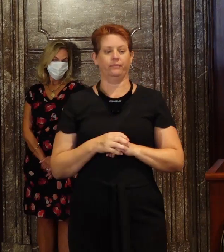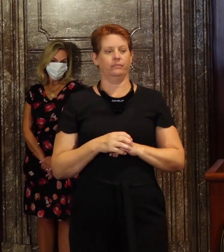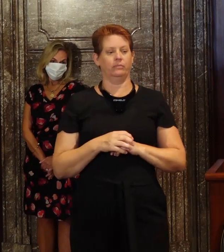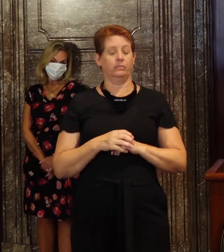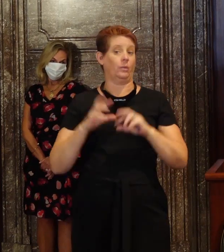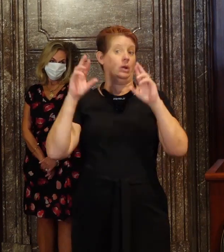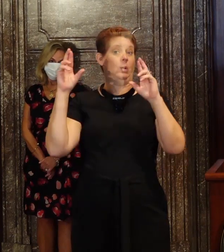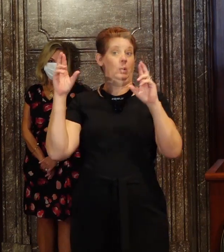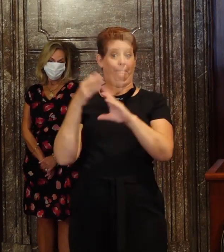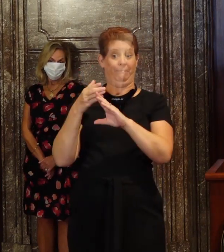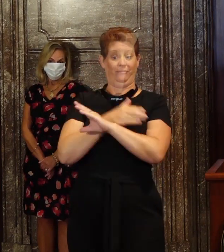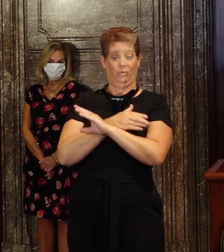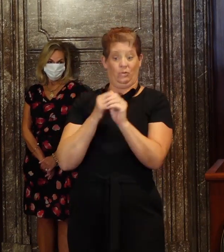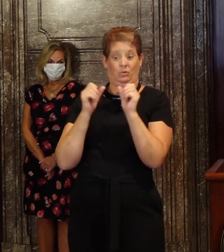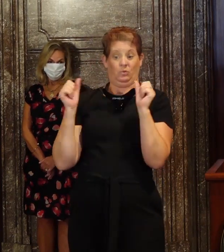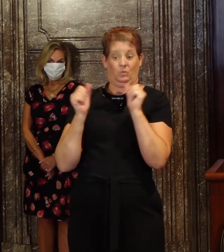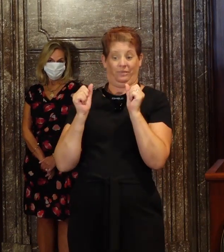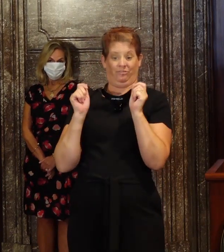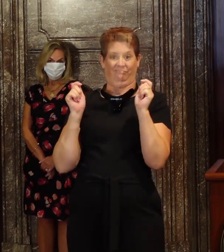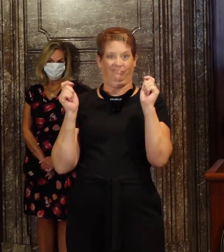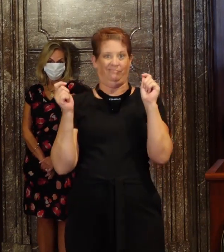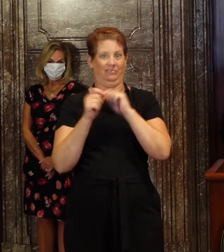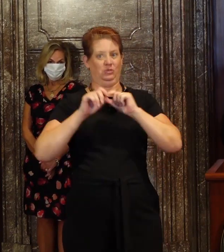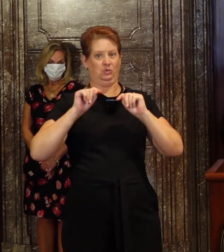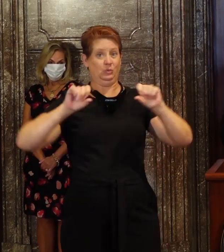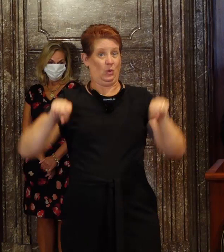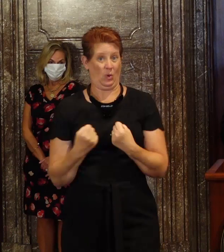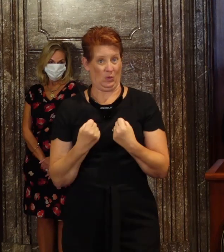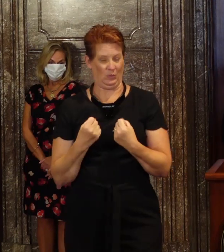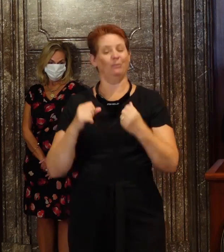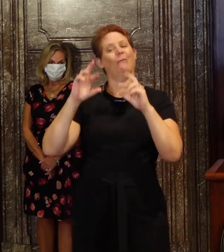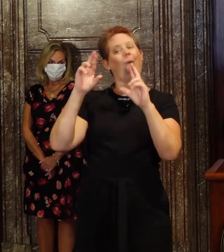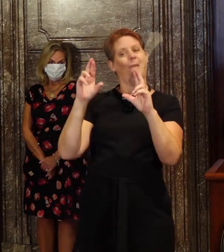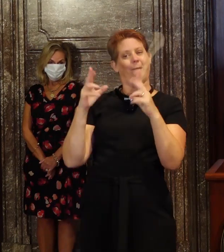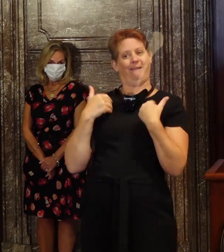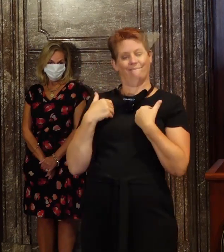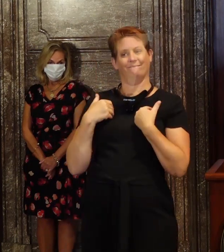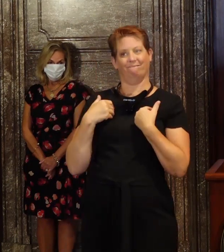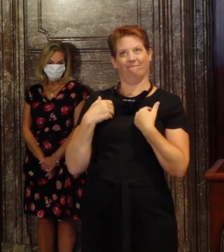at some point before the weather turns cold, we will have,